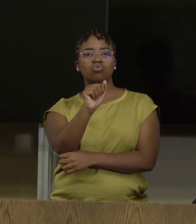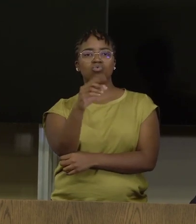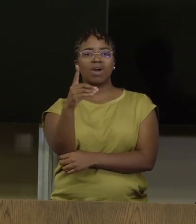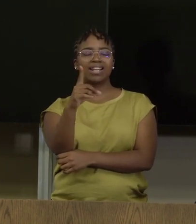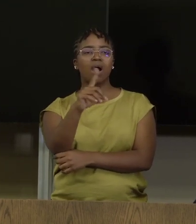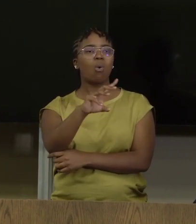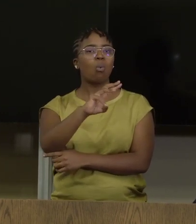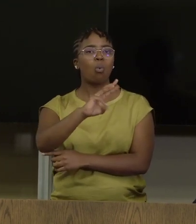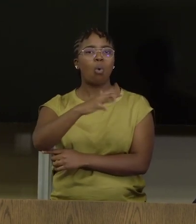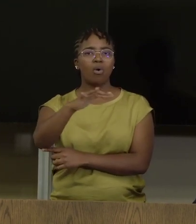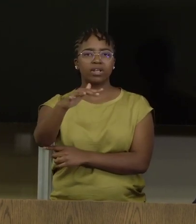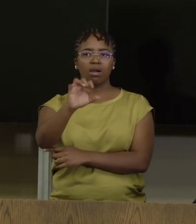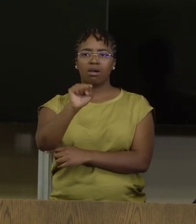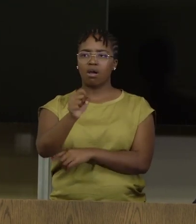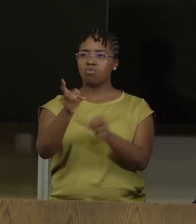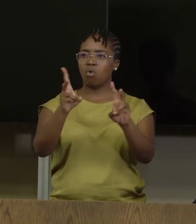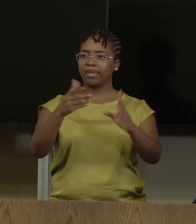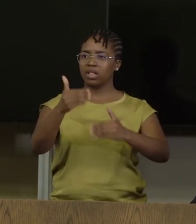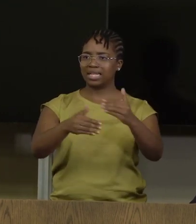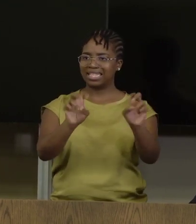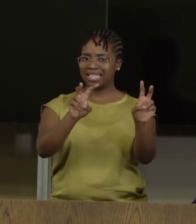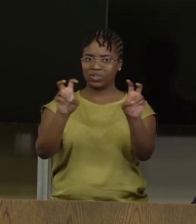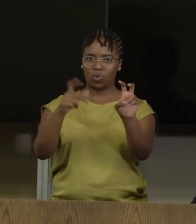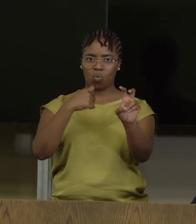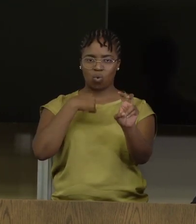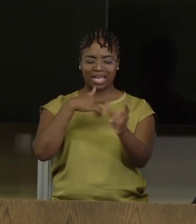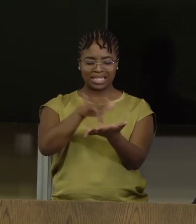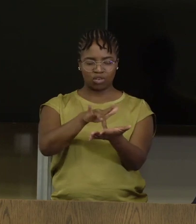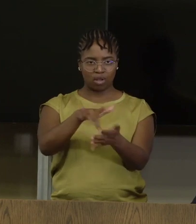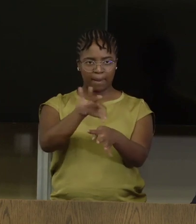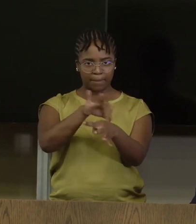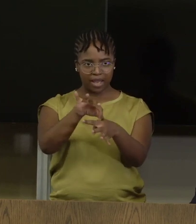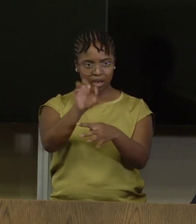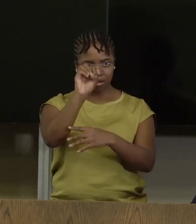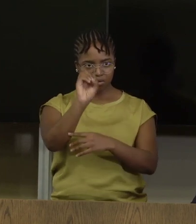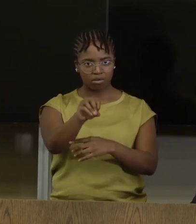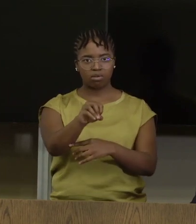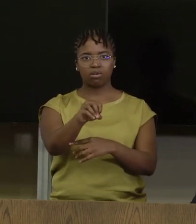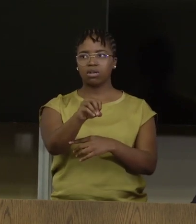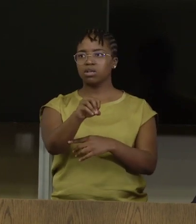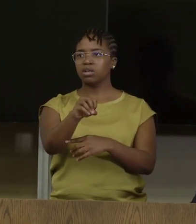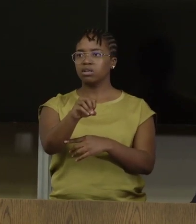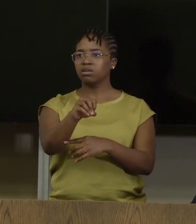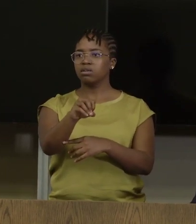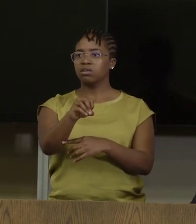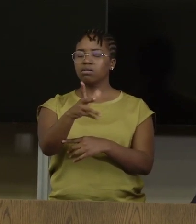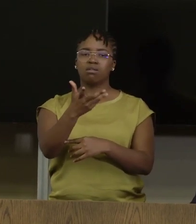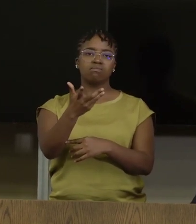the normal issues that we're dealing with of having central planning and centrally